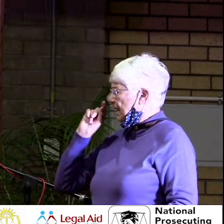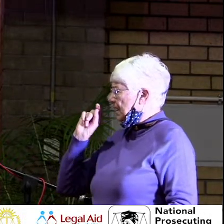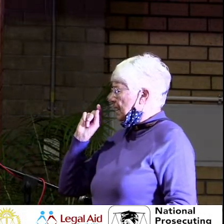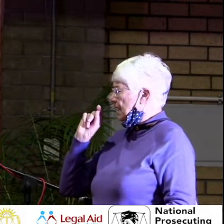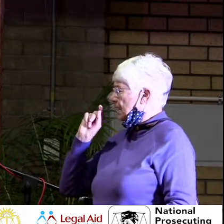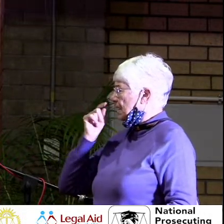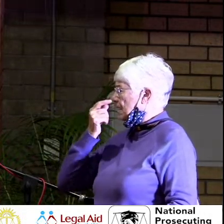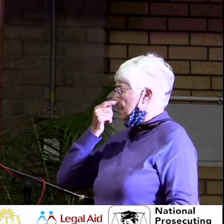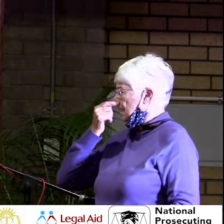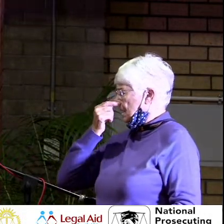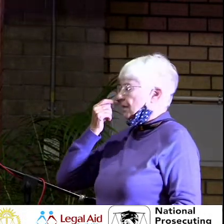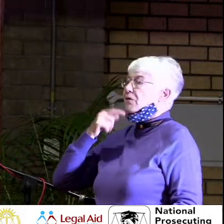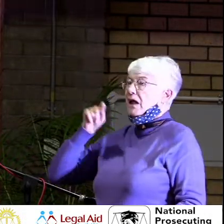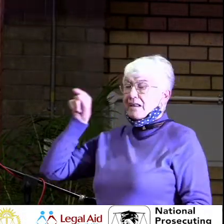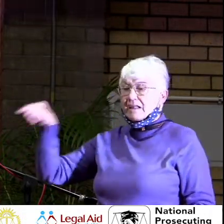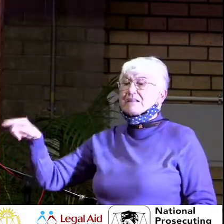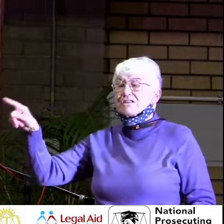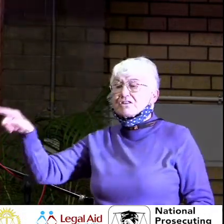She speaks out.